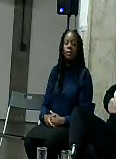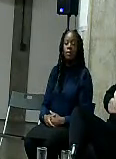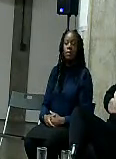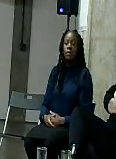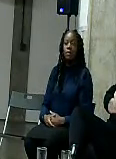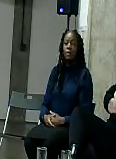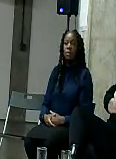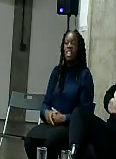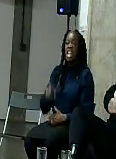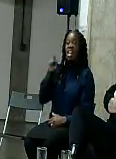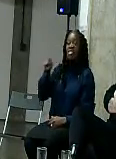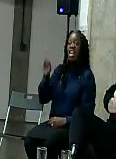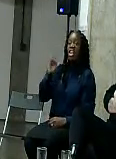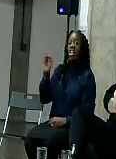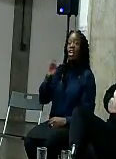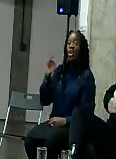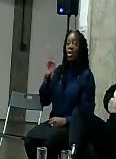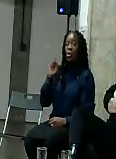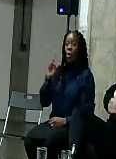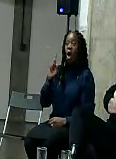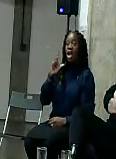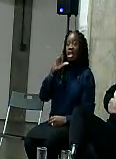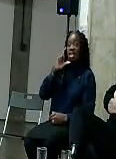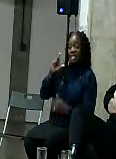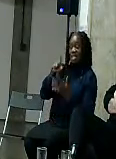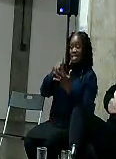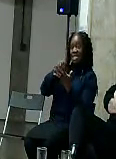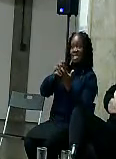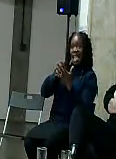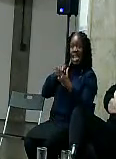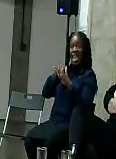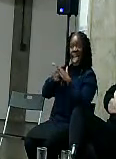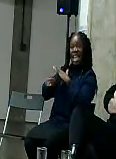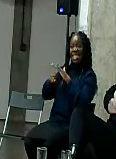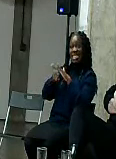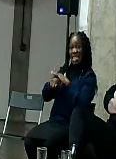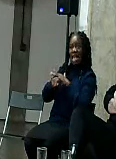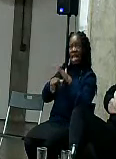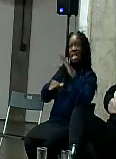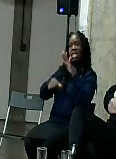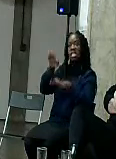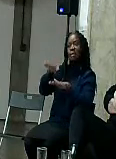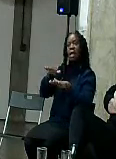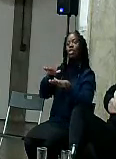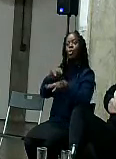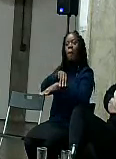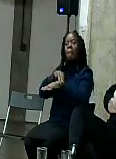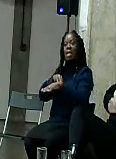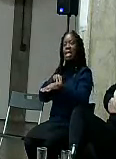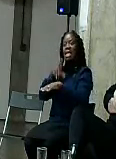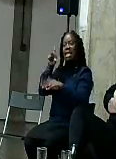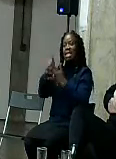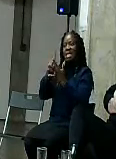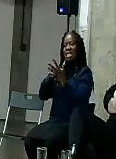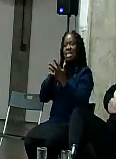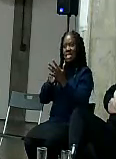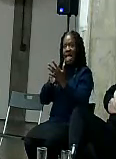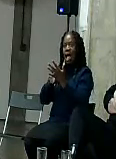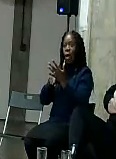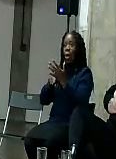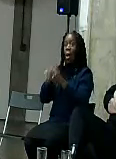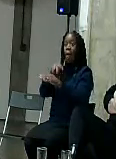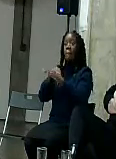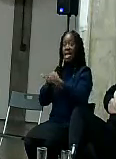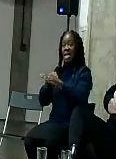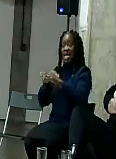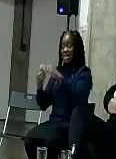they tried to do what they call a cell exit, which is what you do in a police cell, apparently, which is you get out, the police get out,